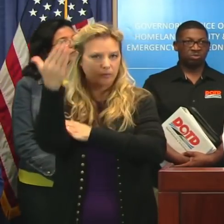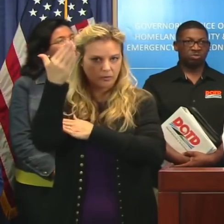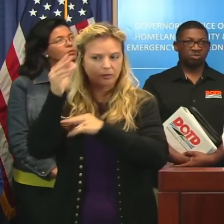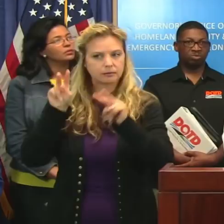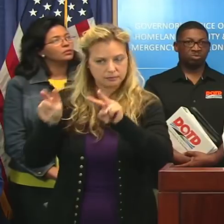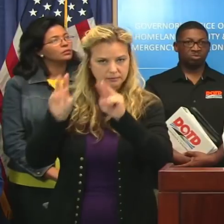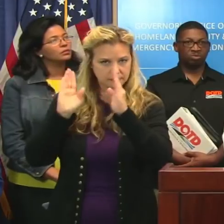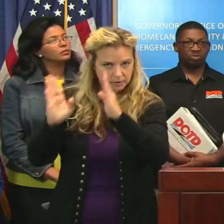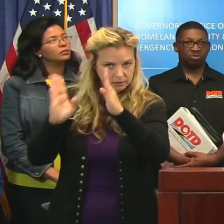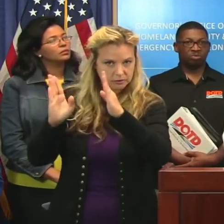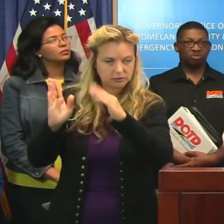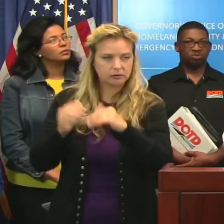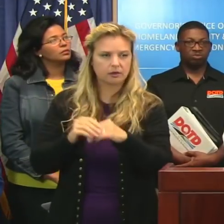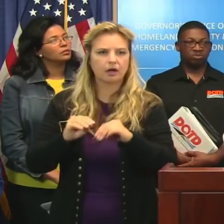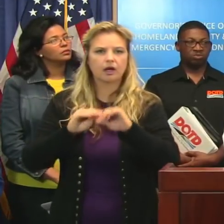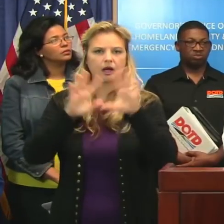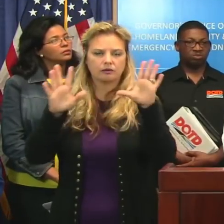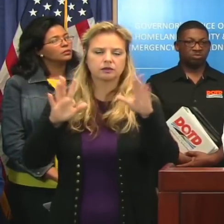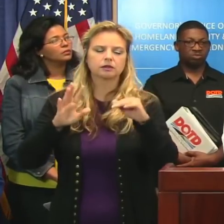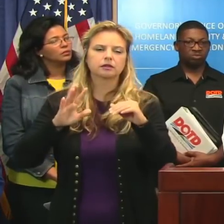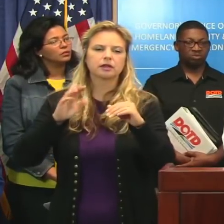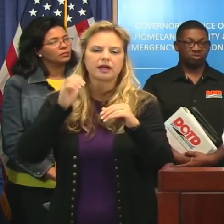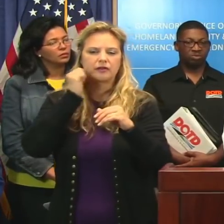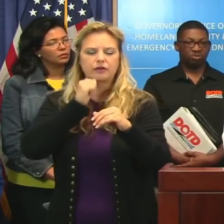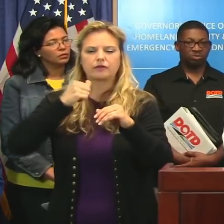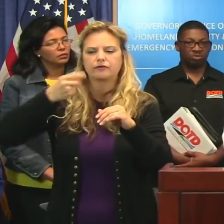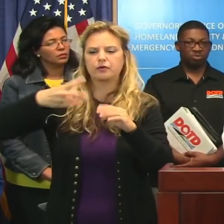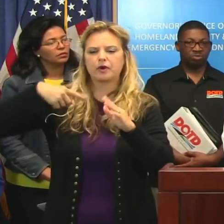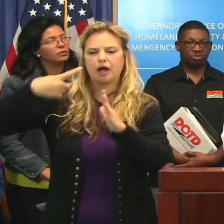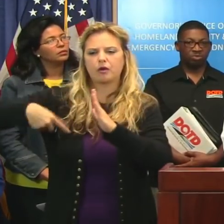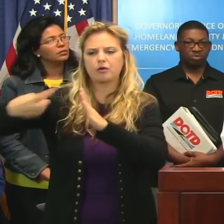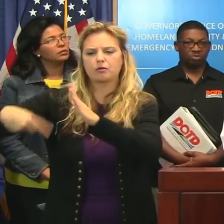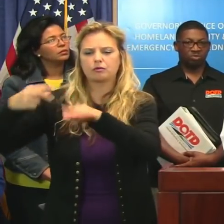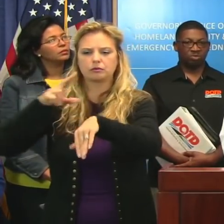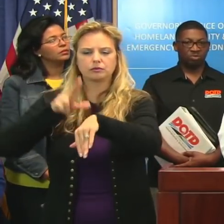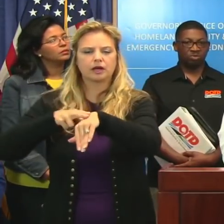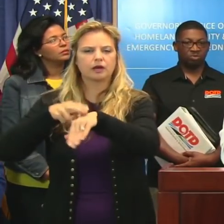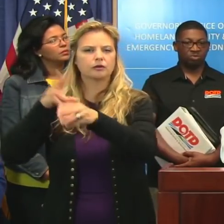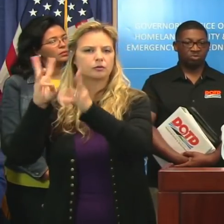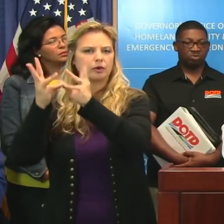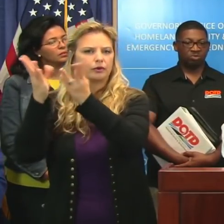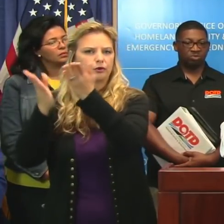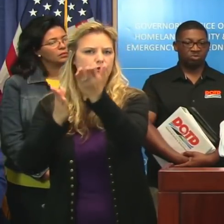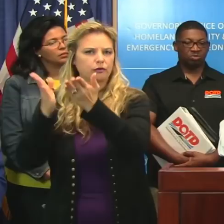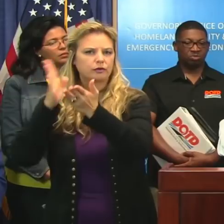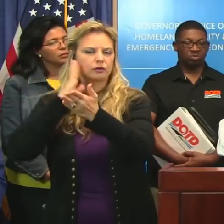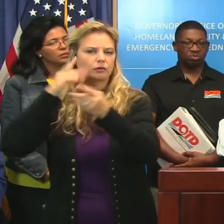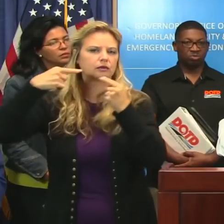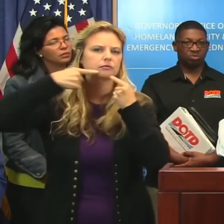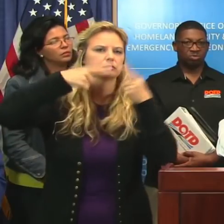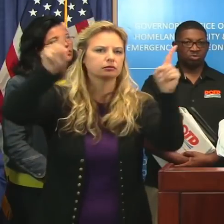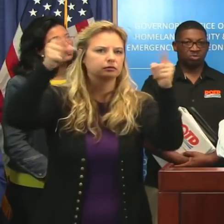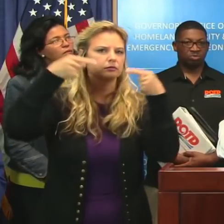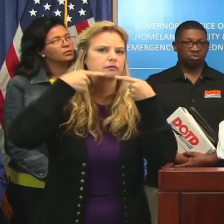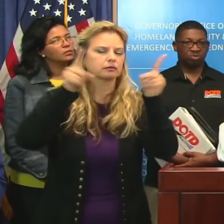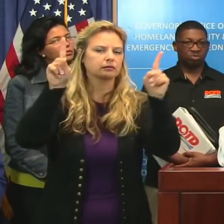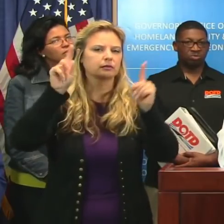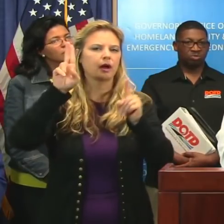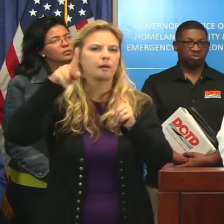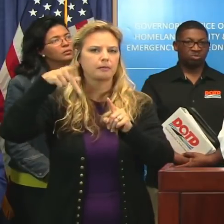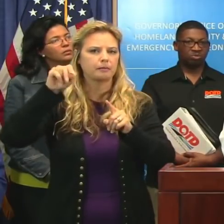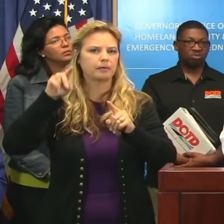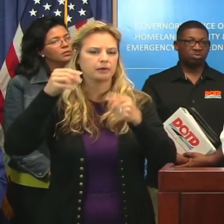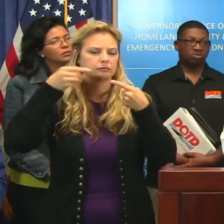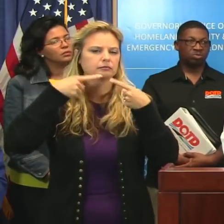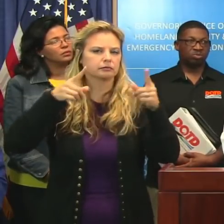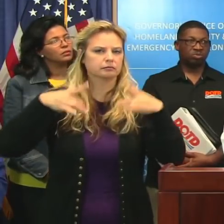Obviously, every several hours, the National Weather Service comes out and they will provide an update, and that's critically